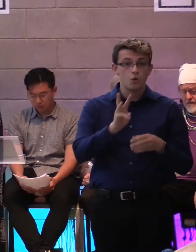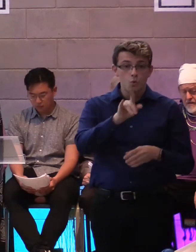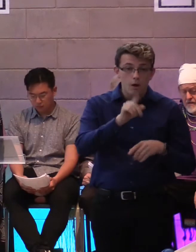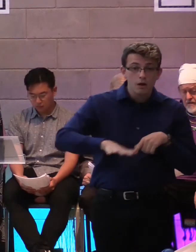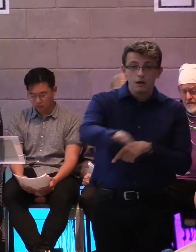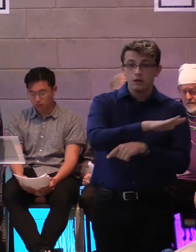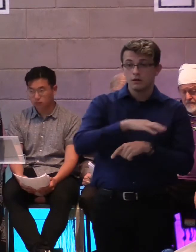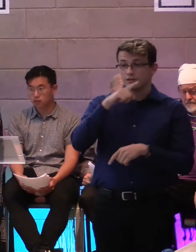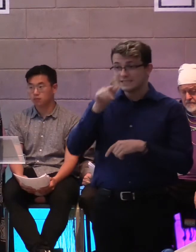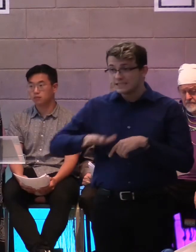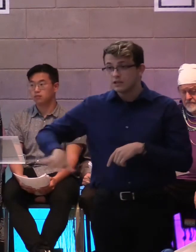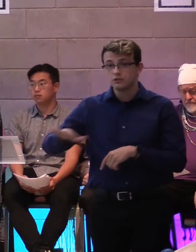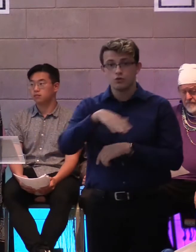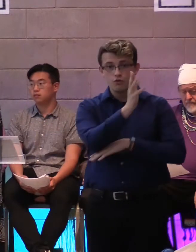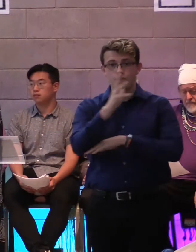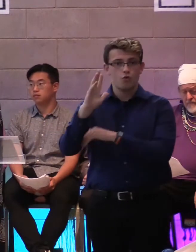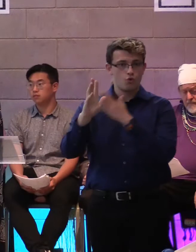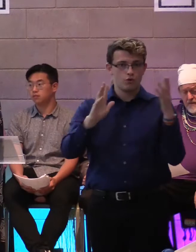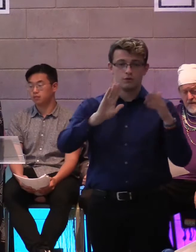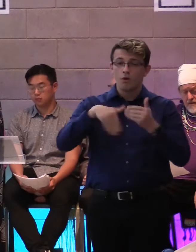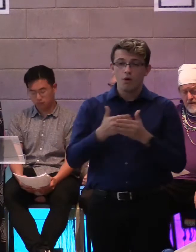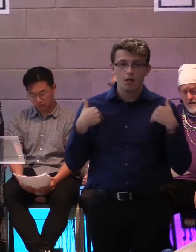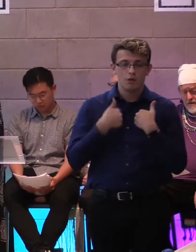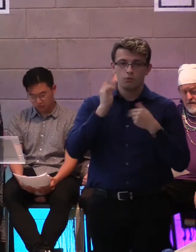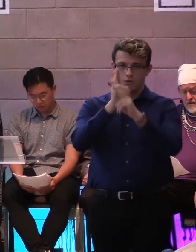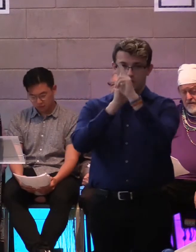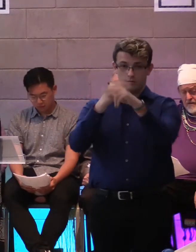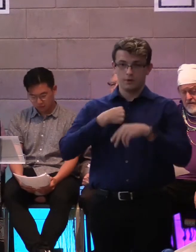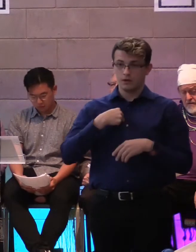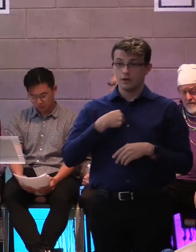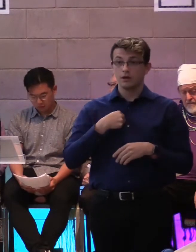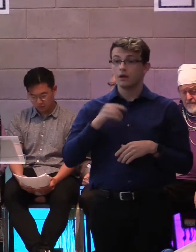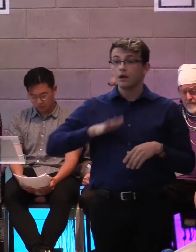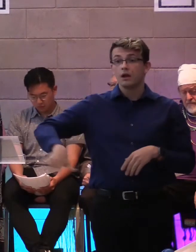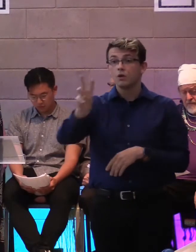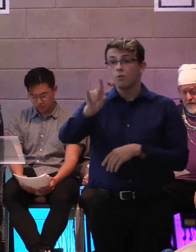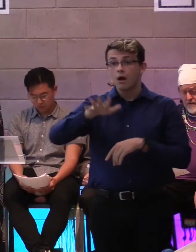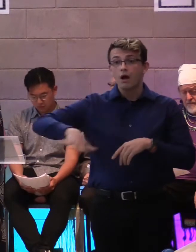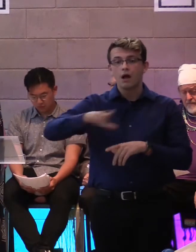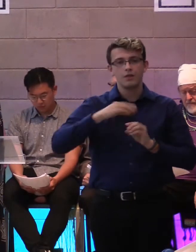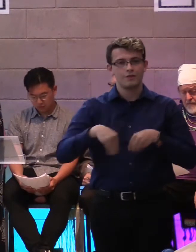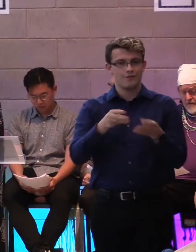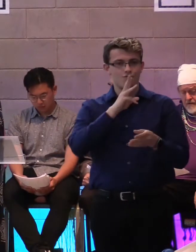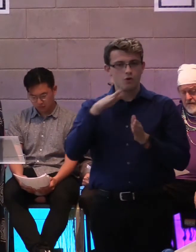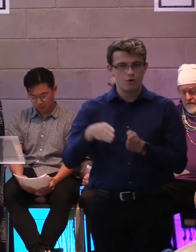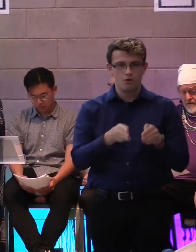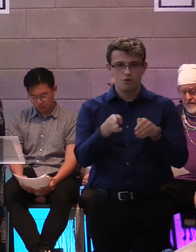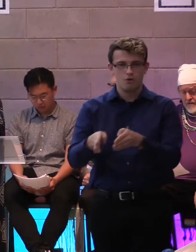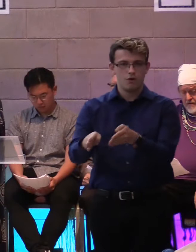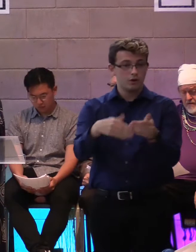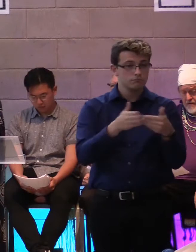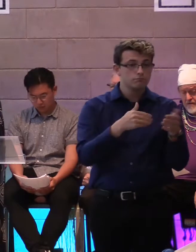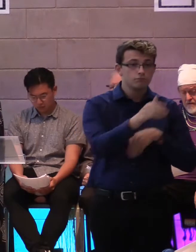wild animals will honor me, the jackals and the ostriches, for I give water in the wilderness, rivers, and in the desert, to